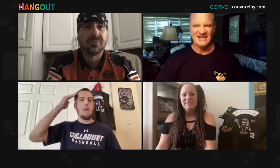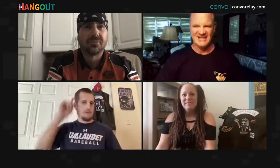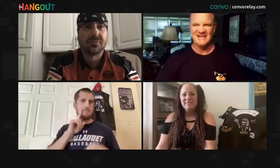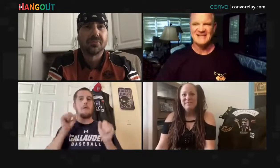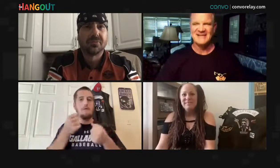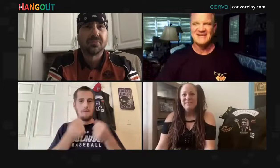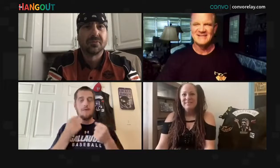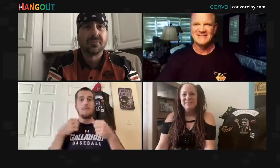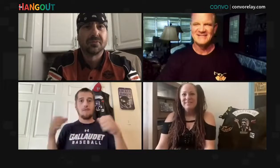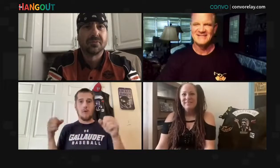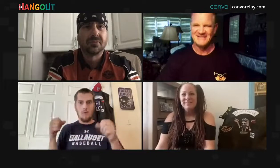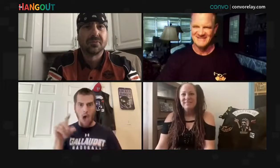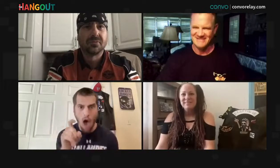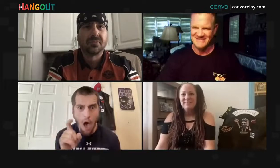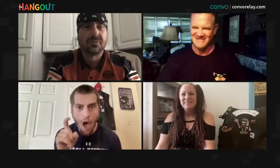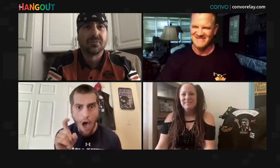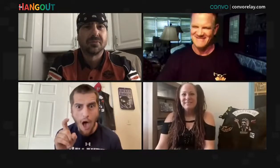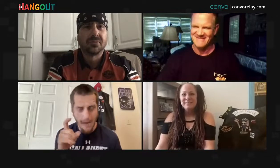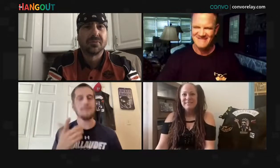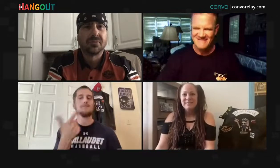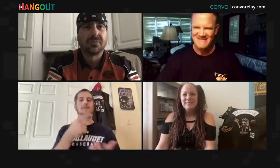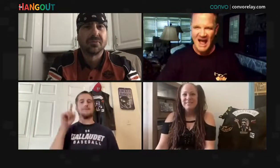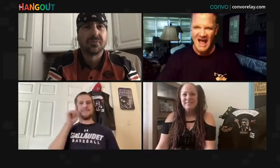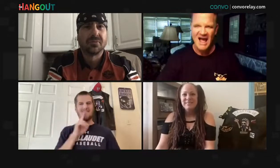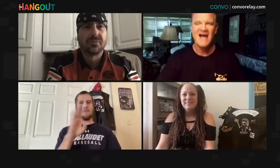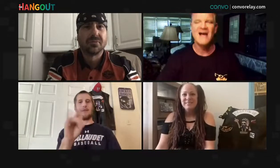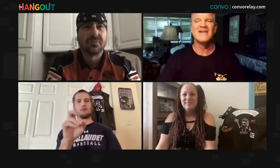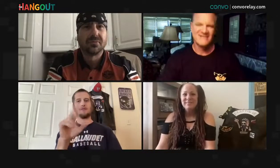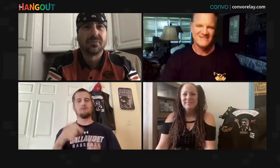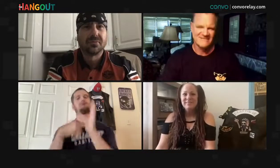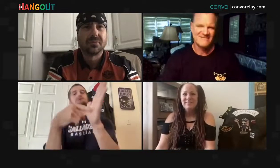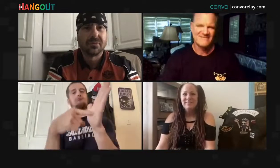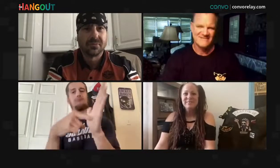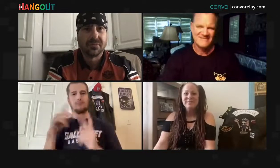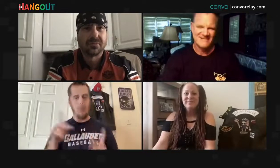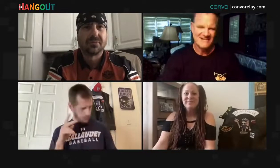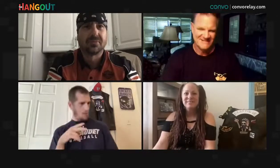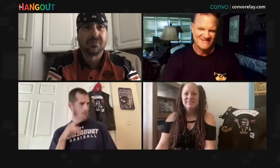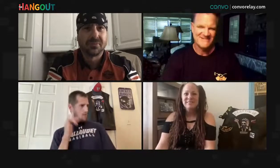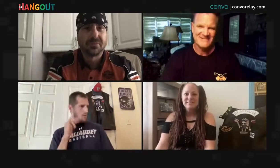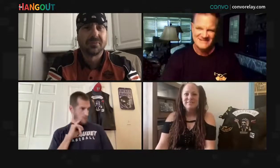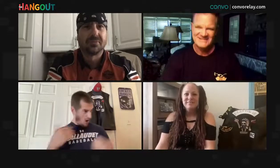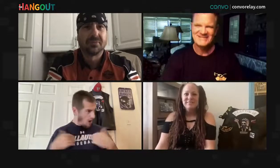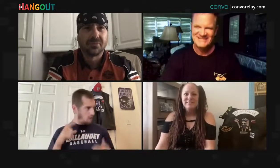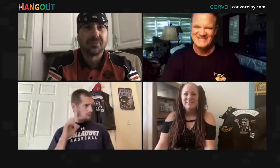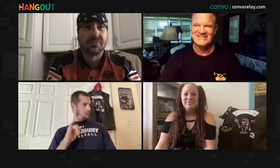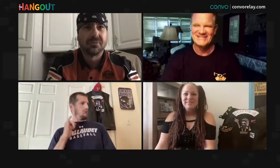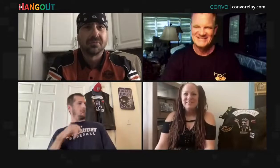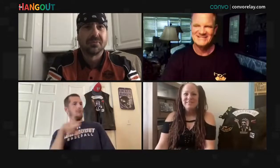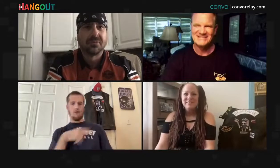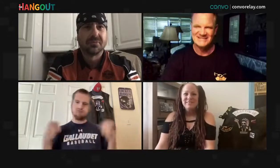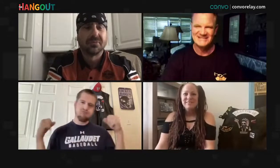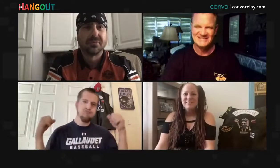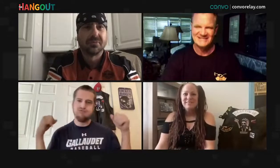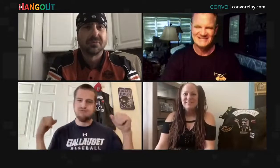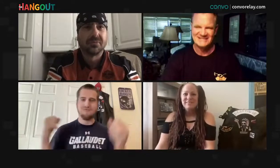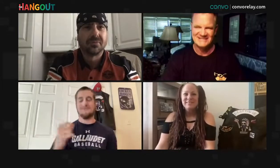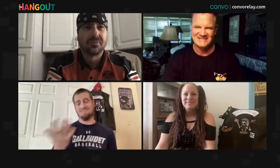changed. And a lot of people who can hear know that deaf people can ride a motorcycle. When they found out that we could actually ride a motorcycle, they're